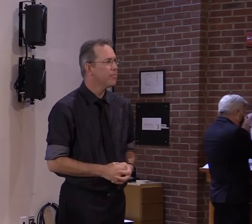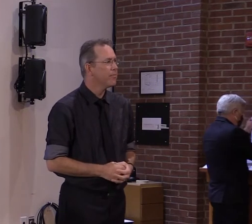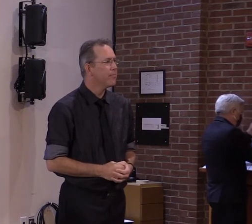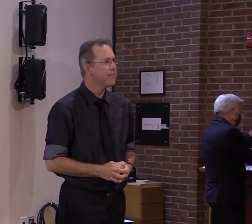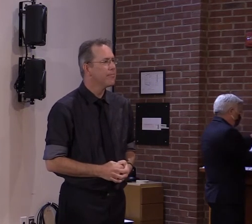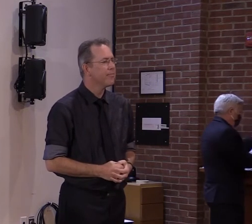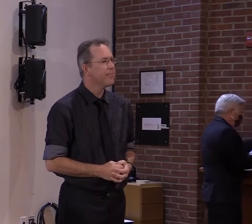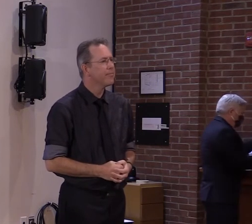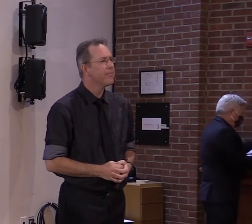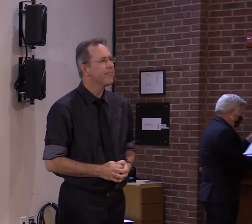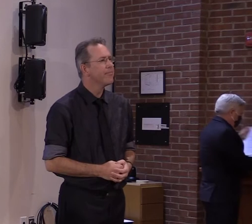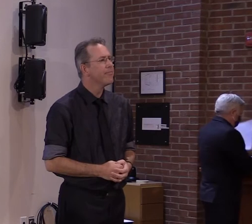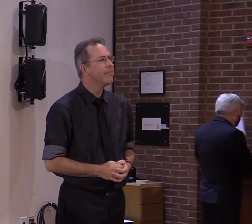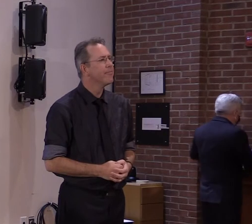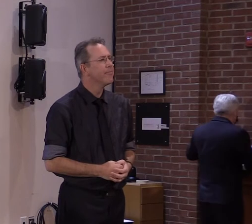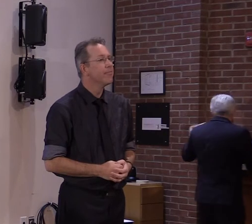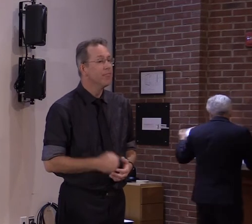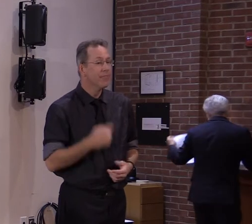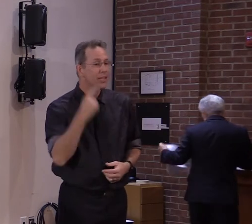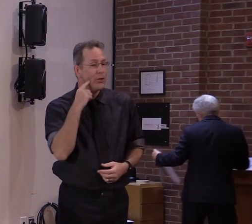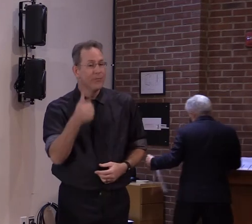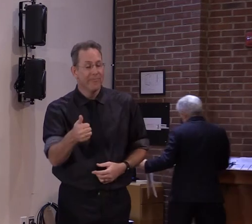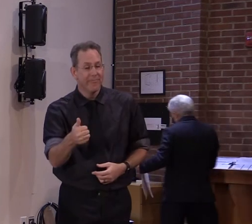Can you hear me? We can.